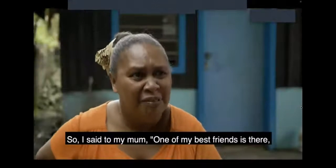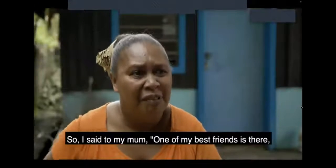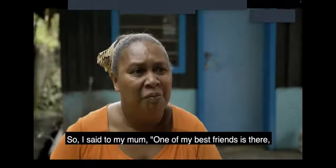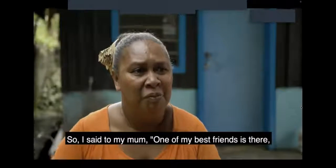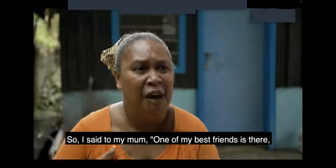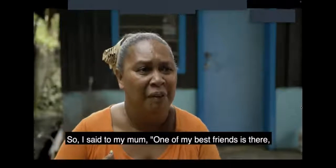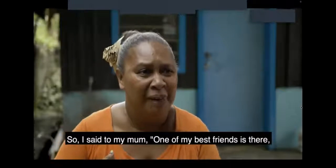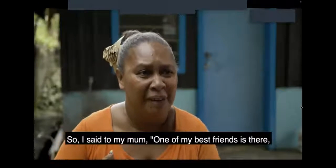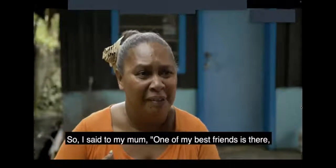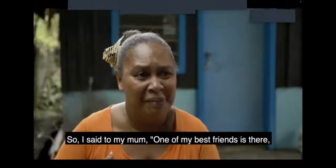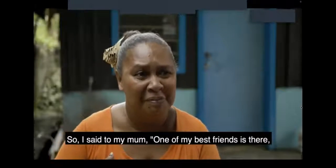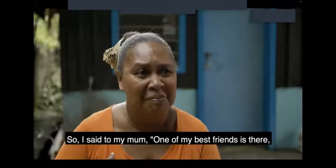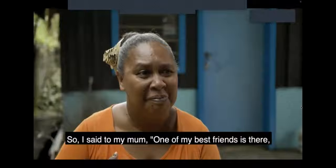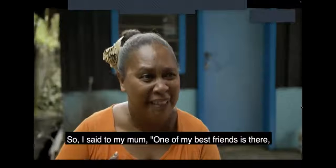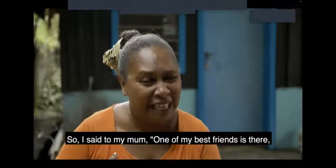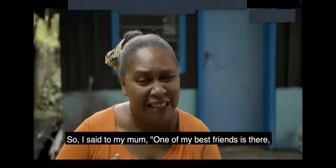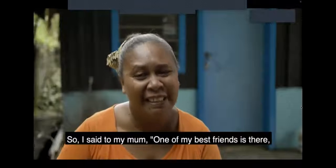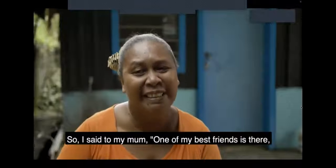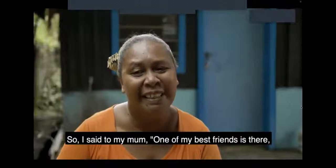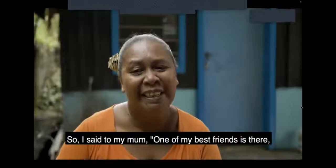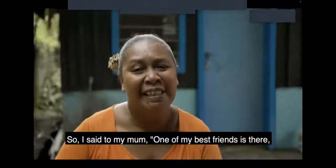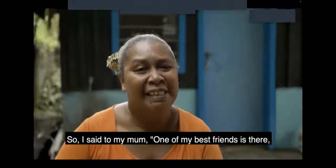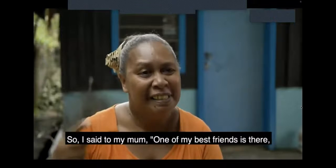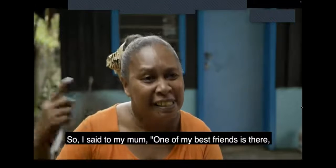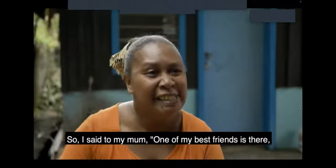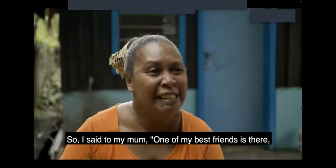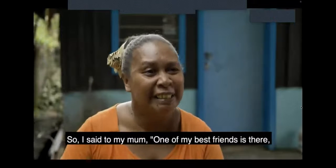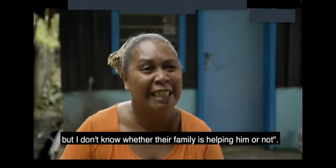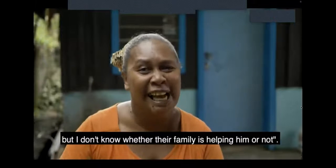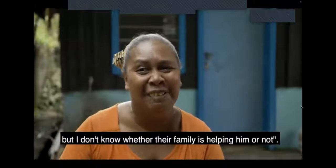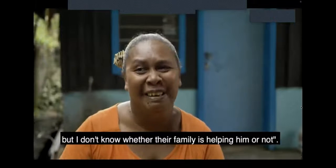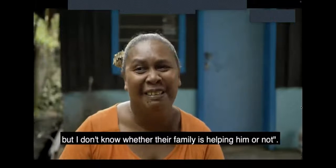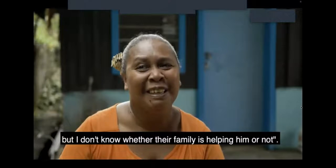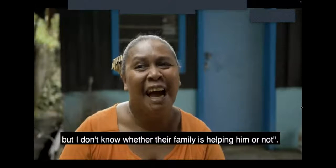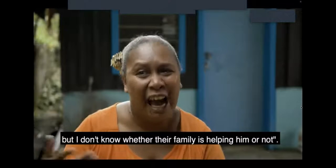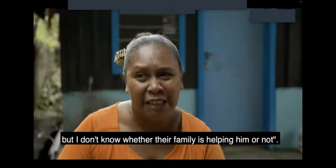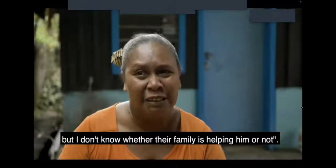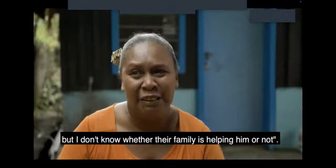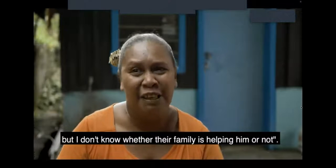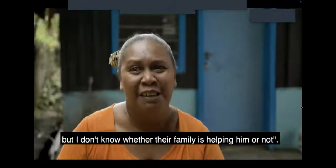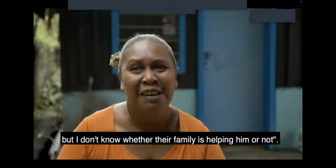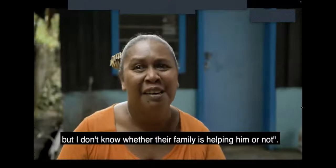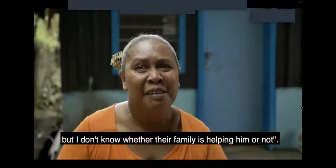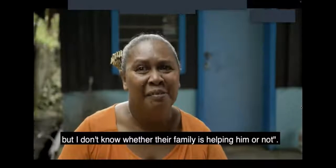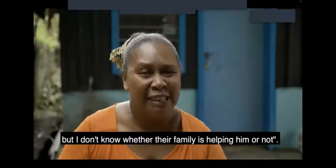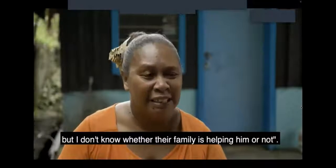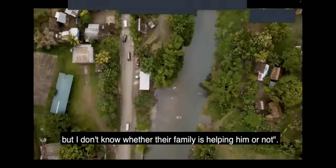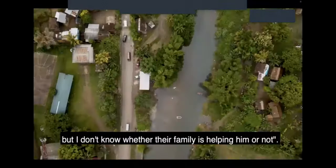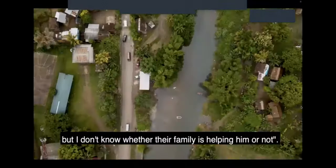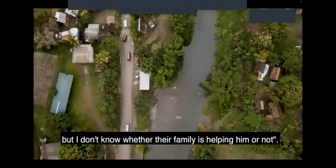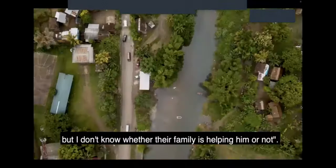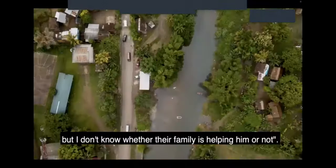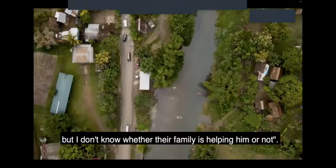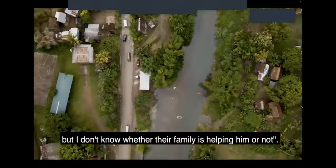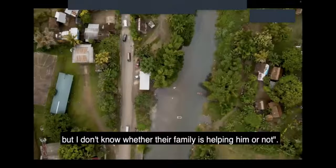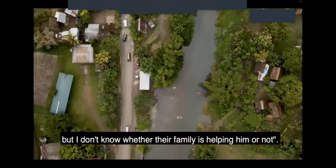one of my friends, he is driving. I don't know